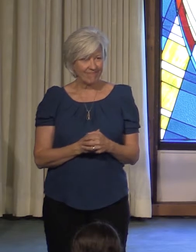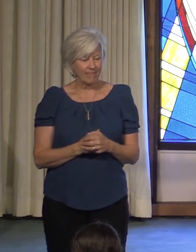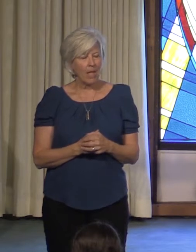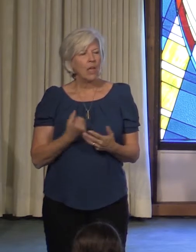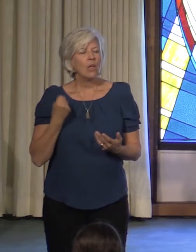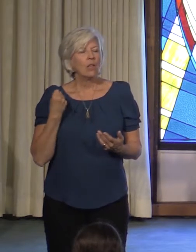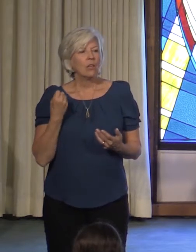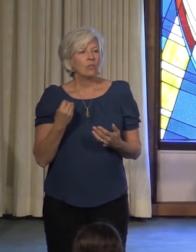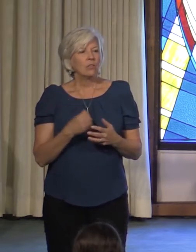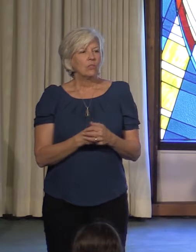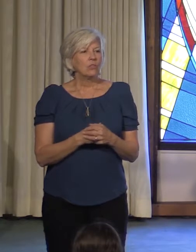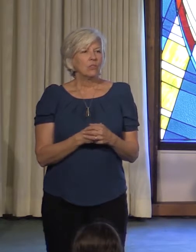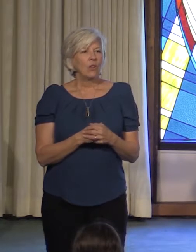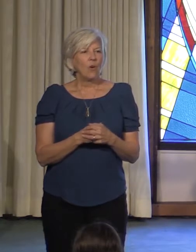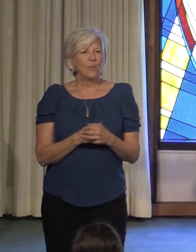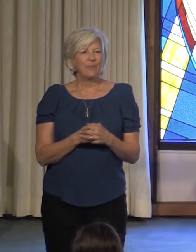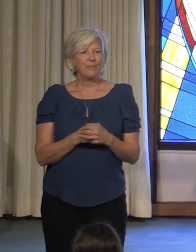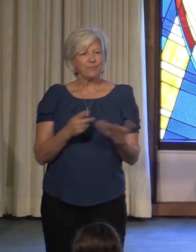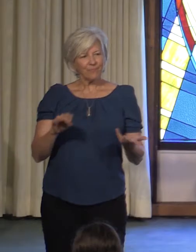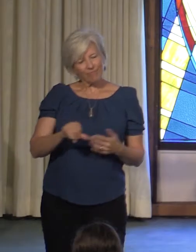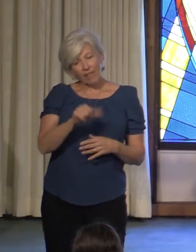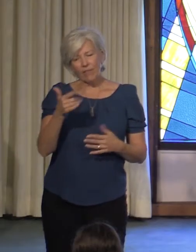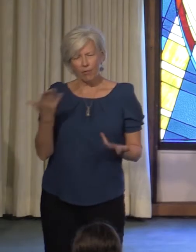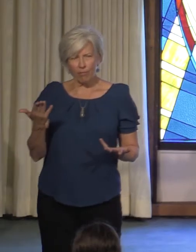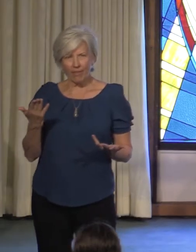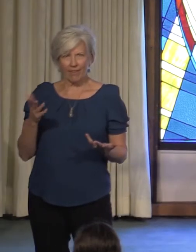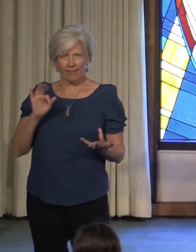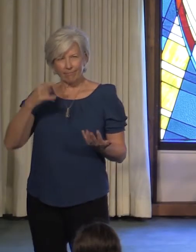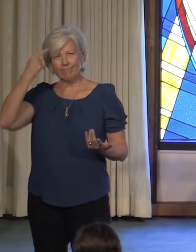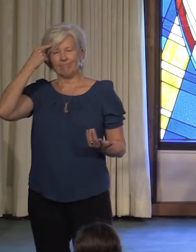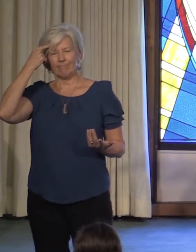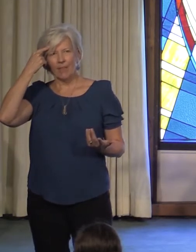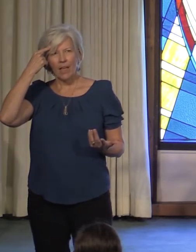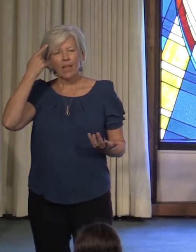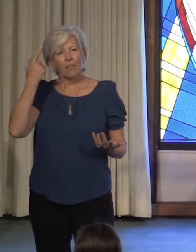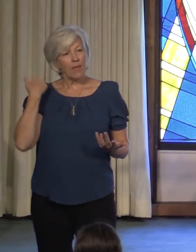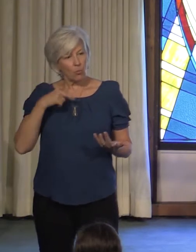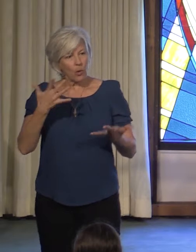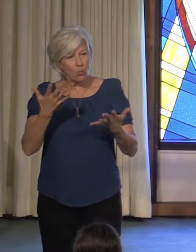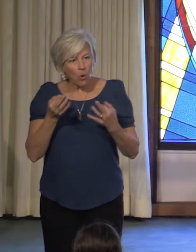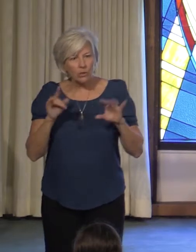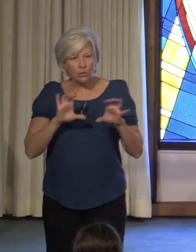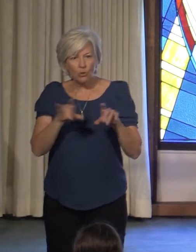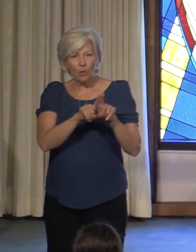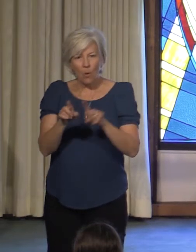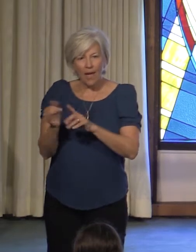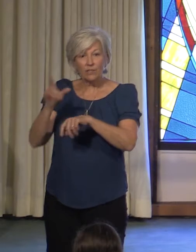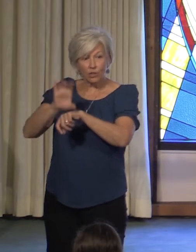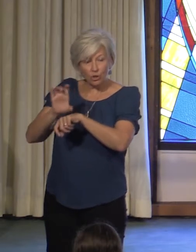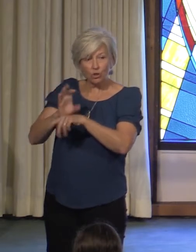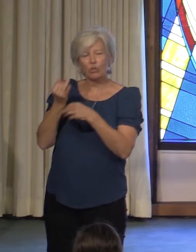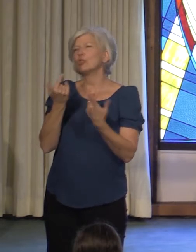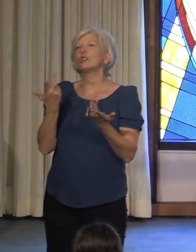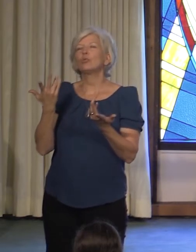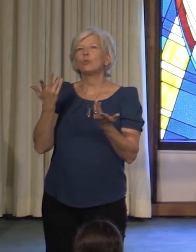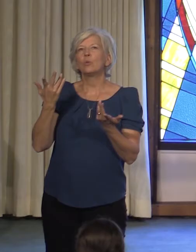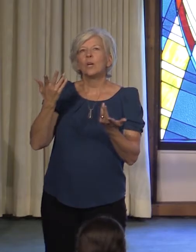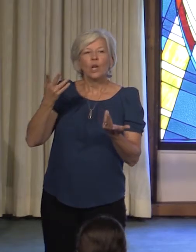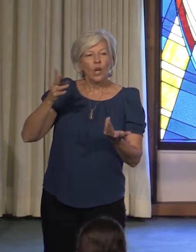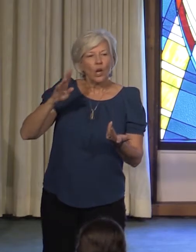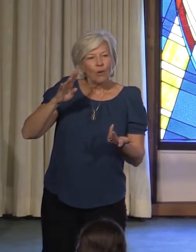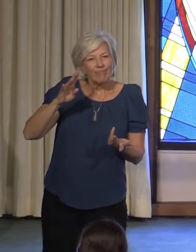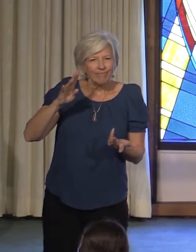So the other thing that comes to me that we want to do as a church to create those